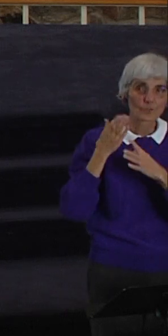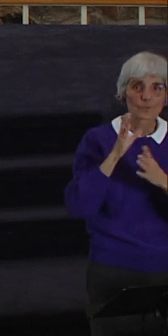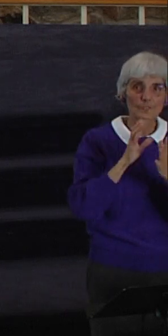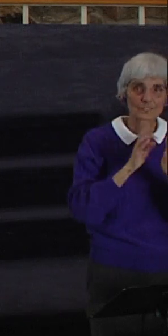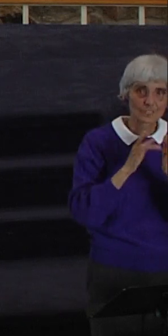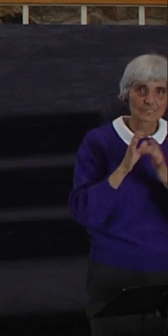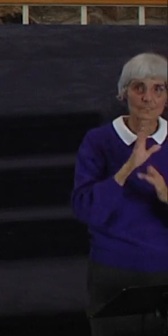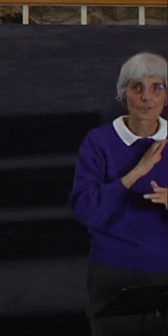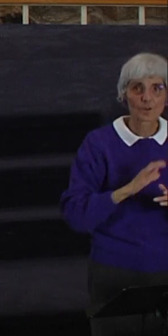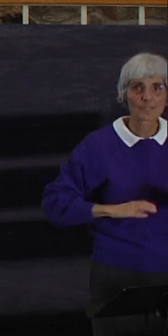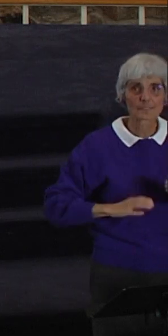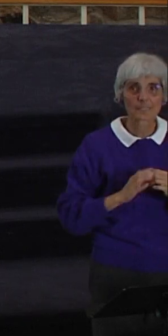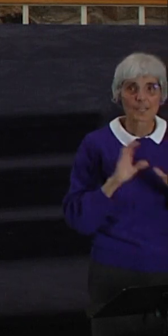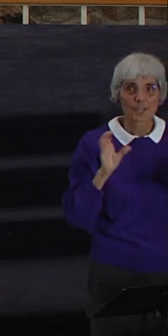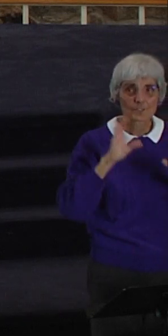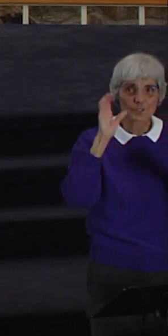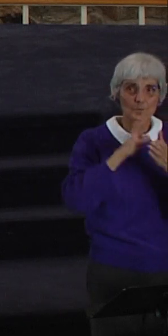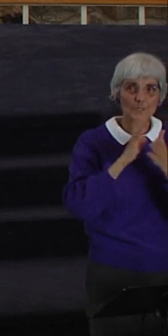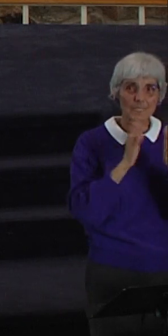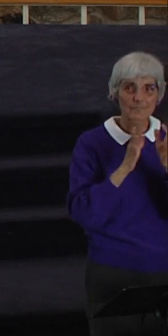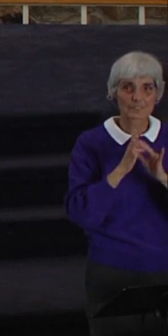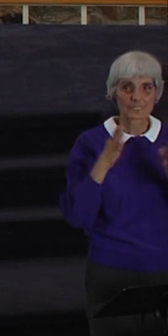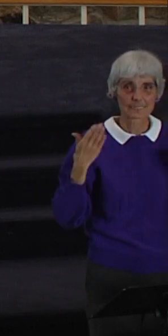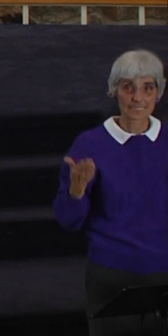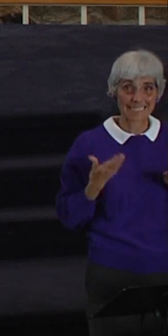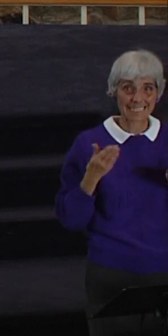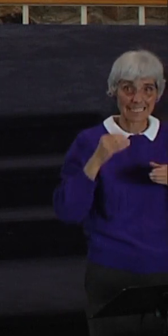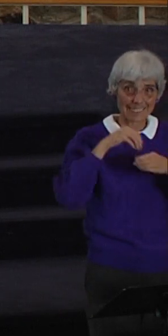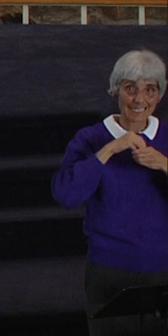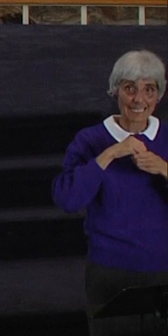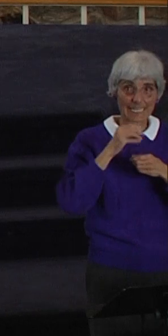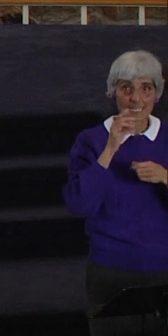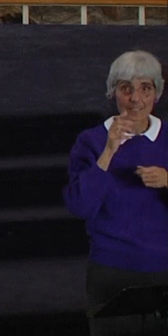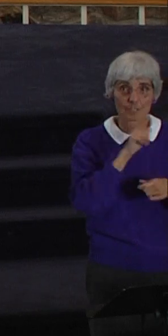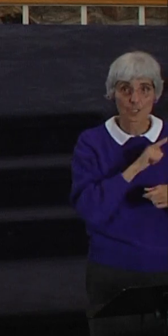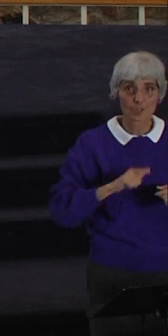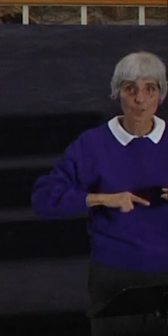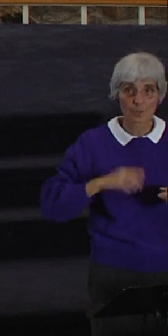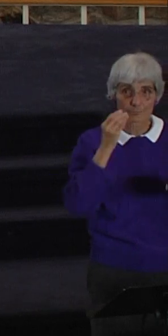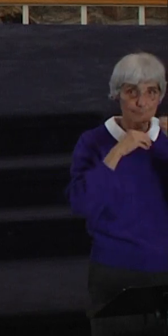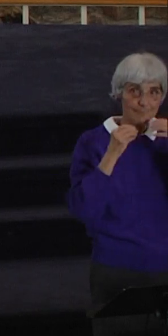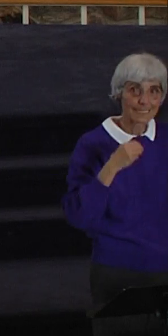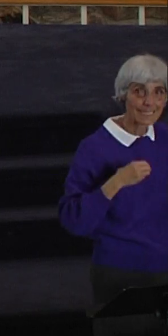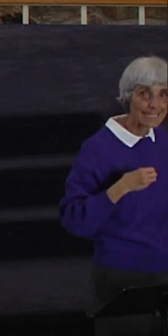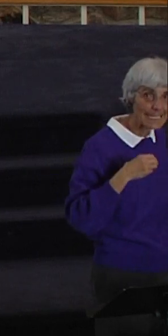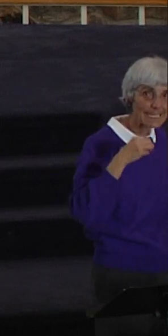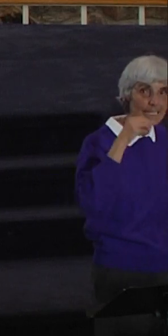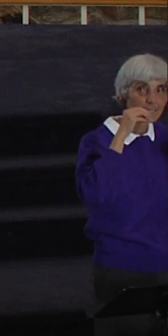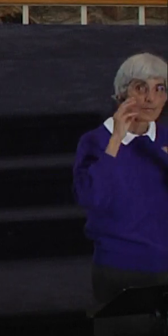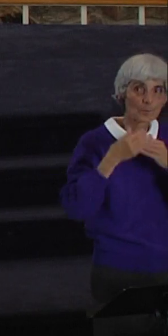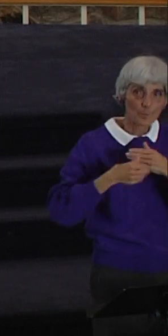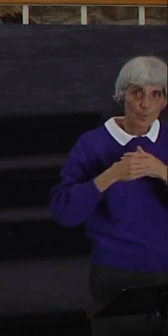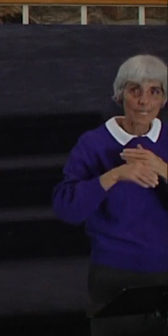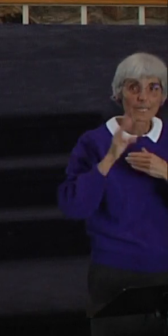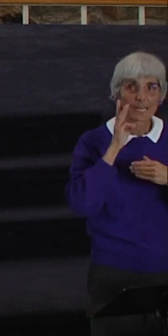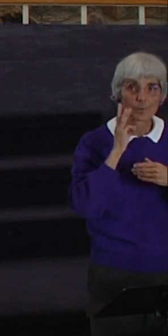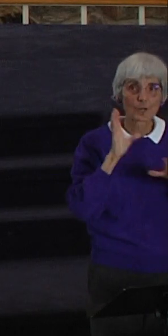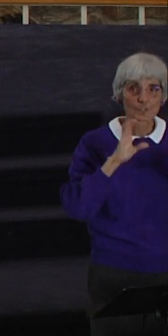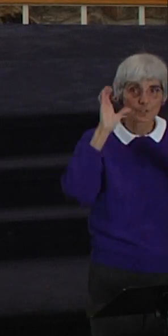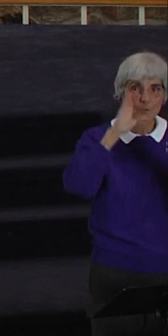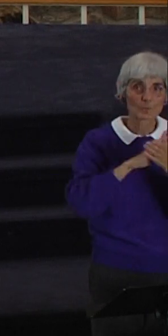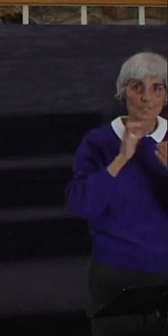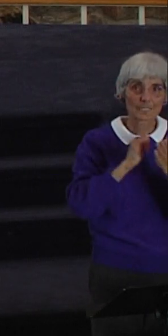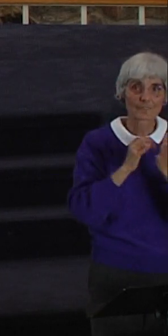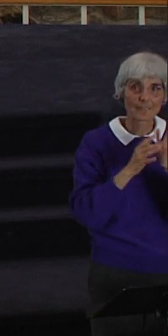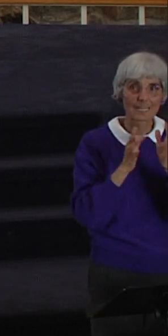Do you believe that Jesus is really present in the Lord's Supper, in, with, and under the bread and wine? Do you believe that he